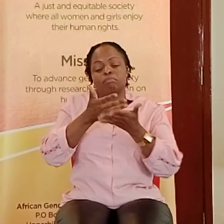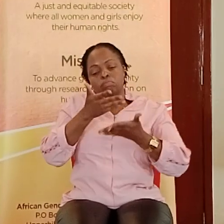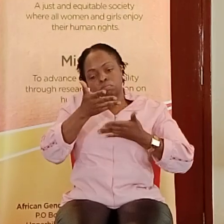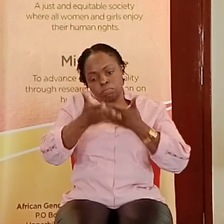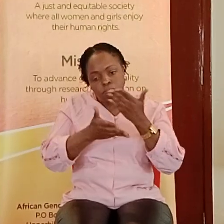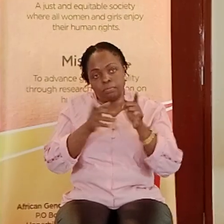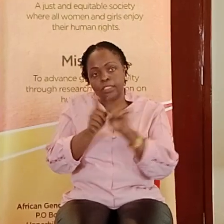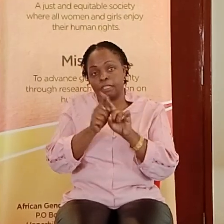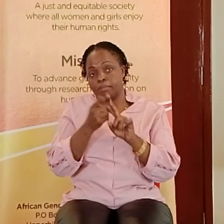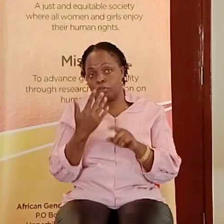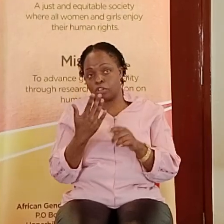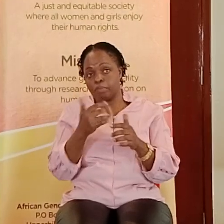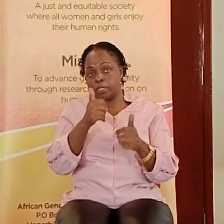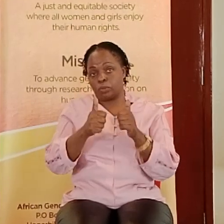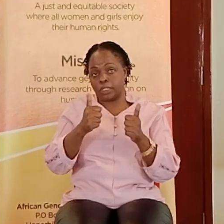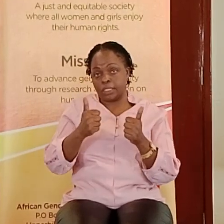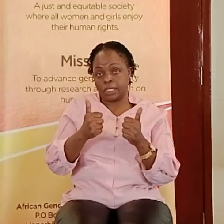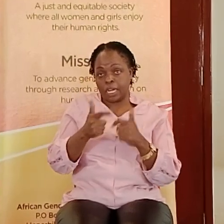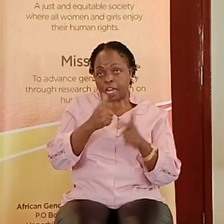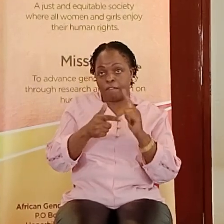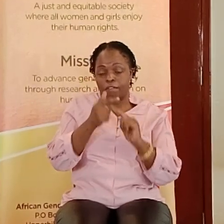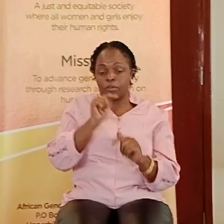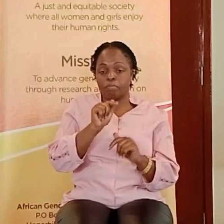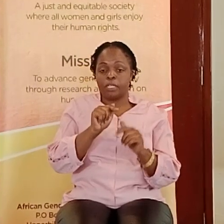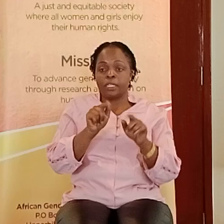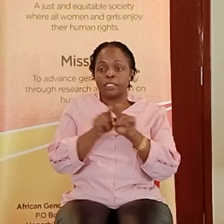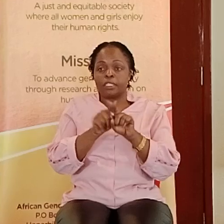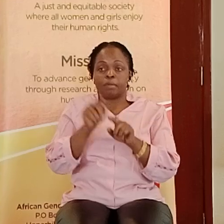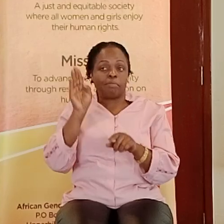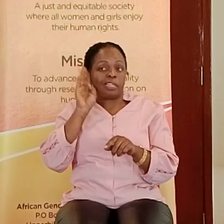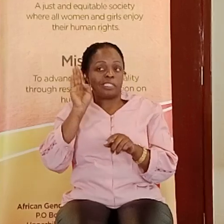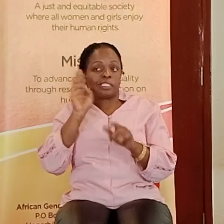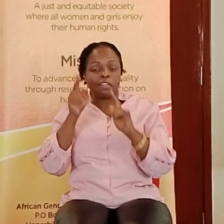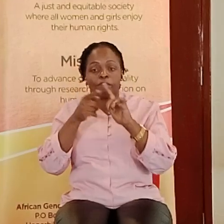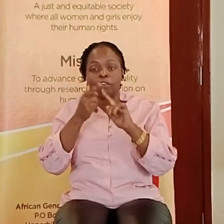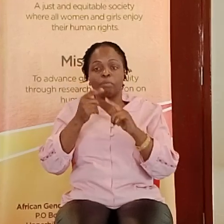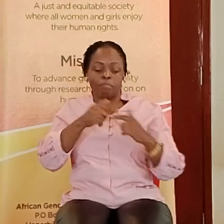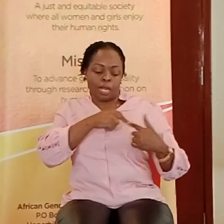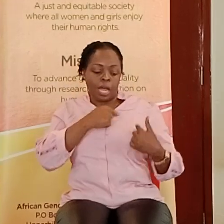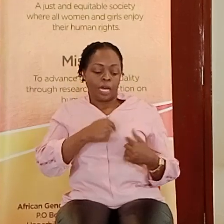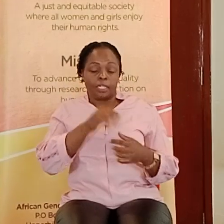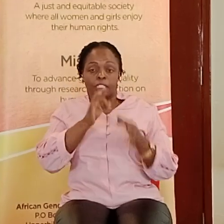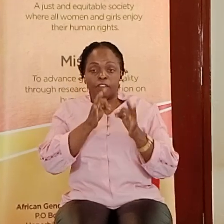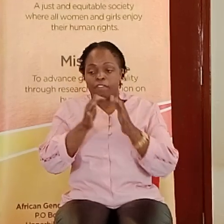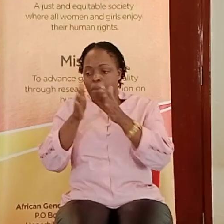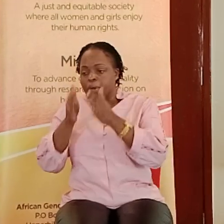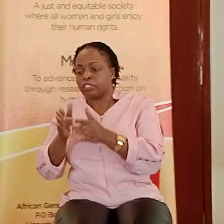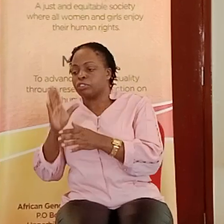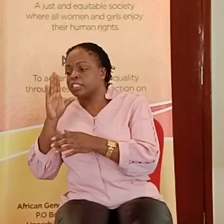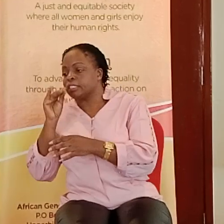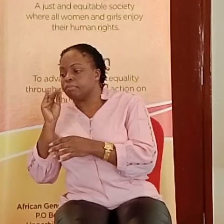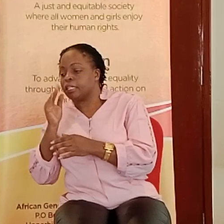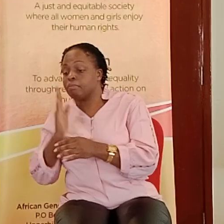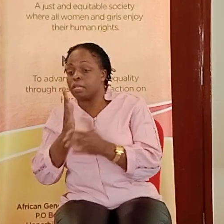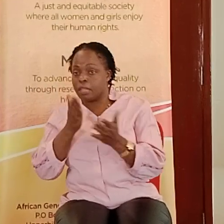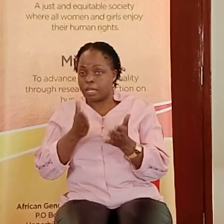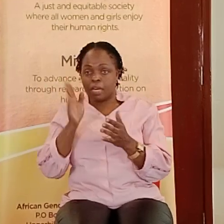it. Also listen from your heart. If someone is speaking, really be present. Listen to what they are saying, but from within